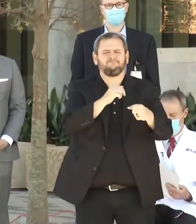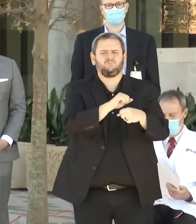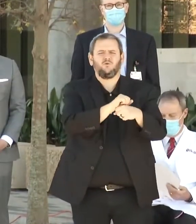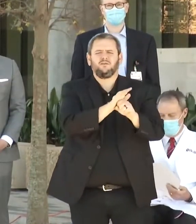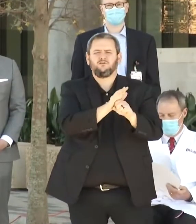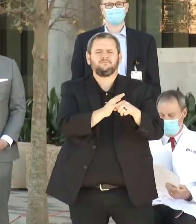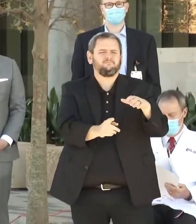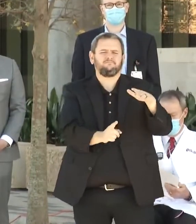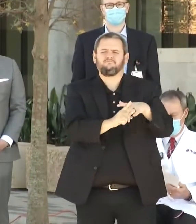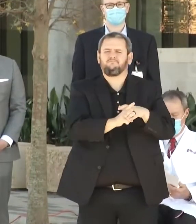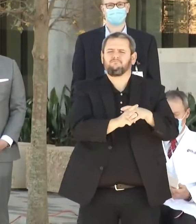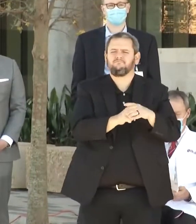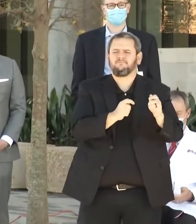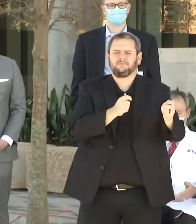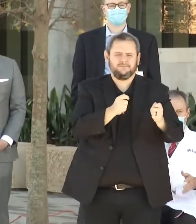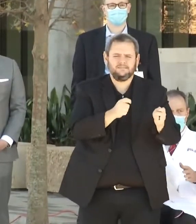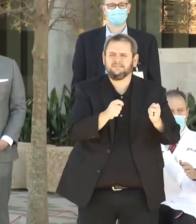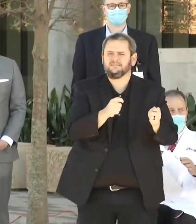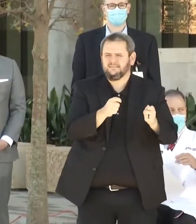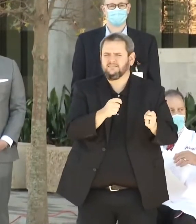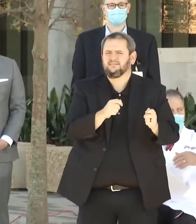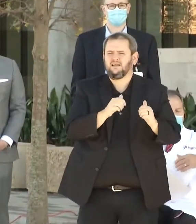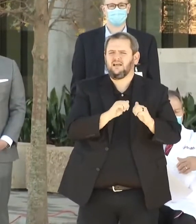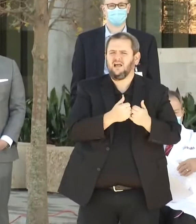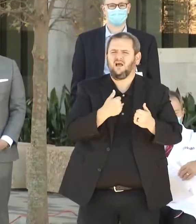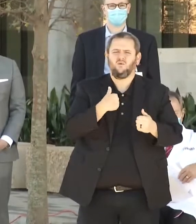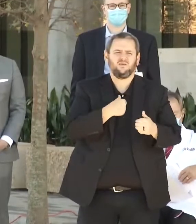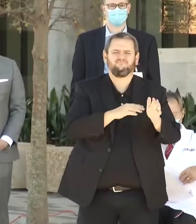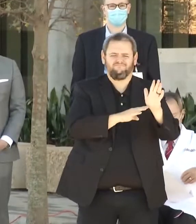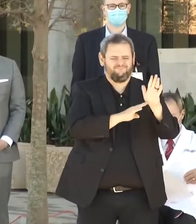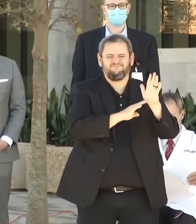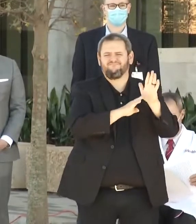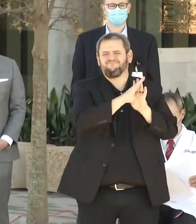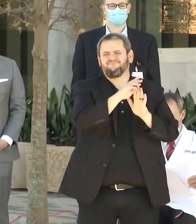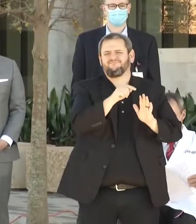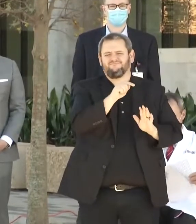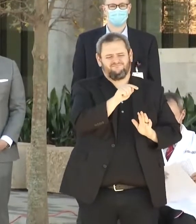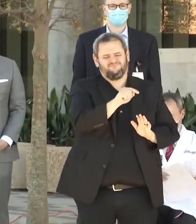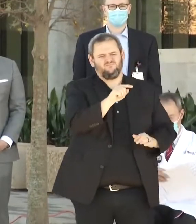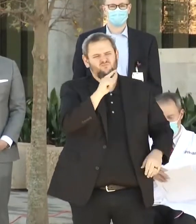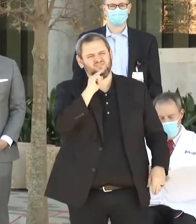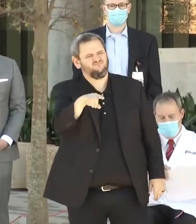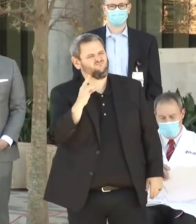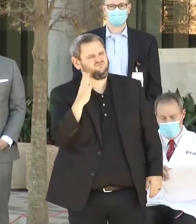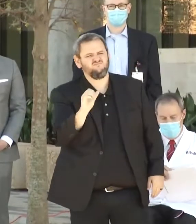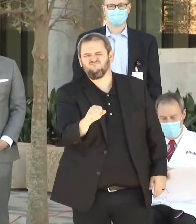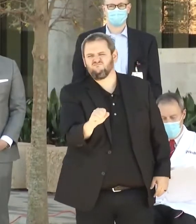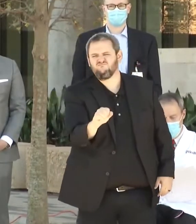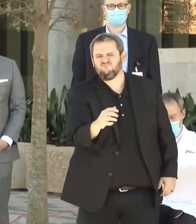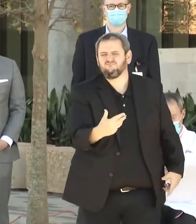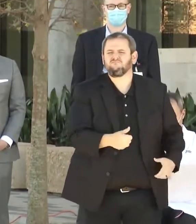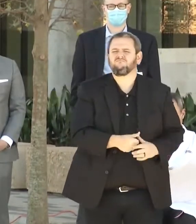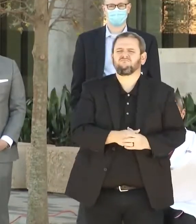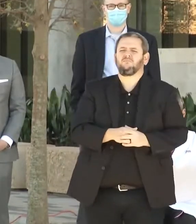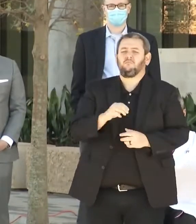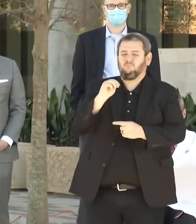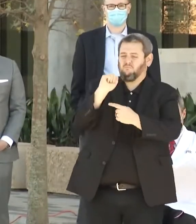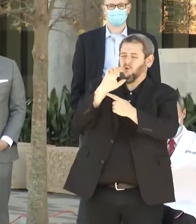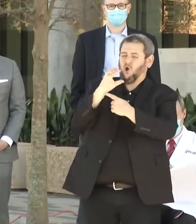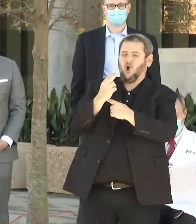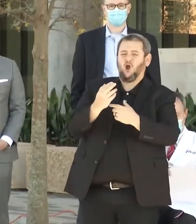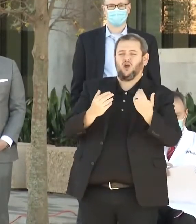over the last 9 months, from the early days and the use of lopinavir/ritonavir to our current